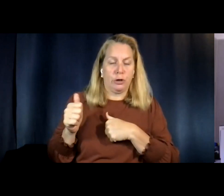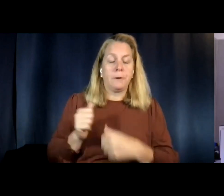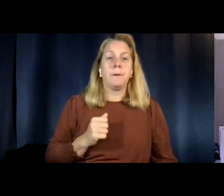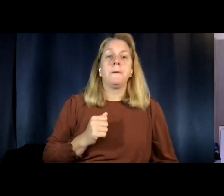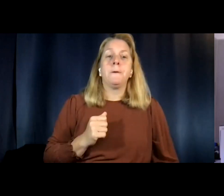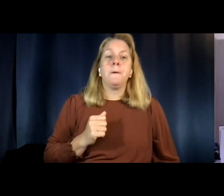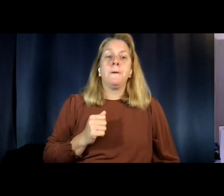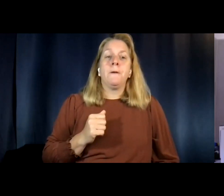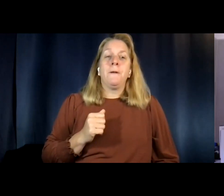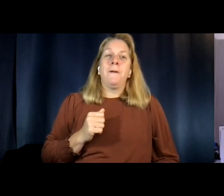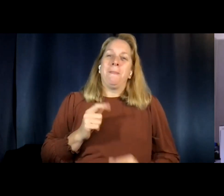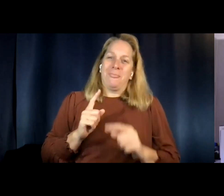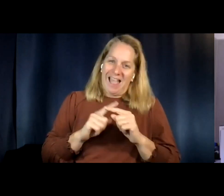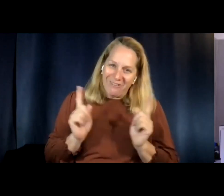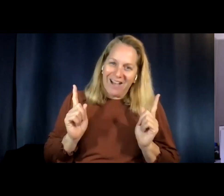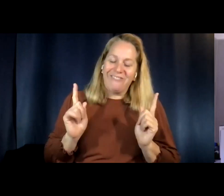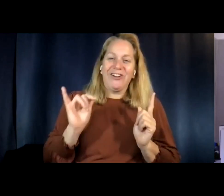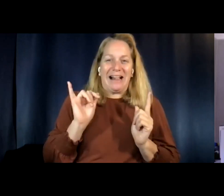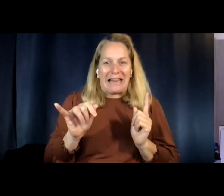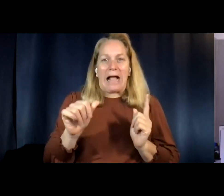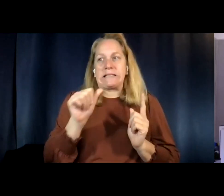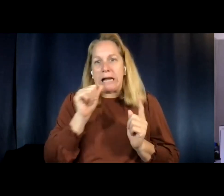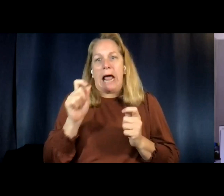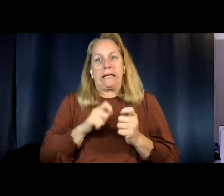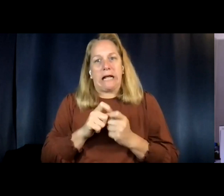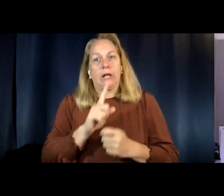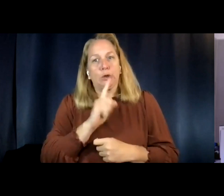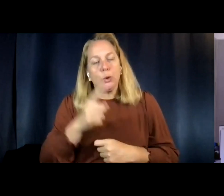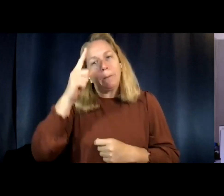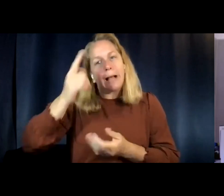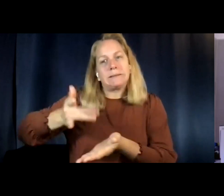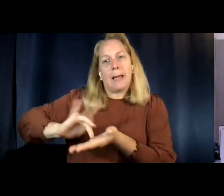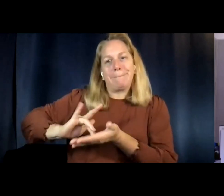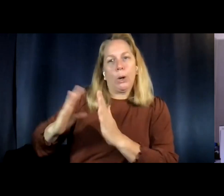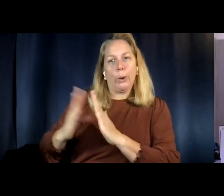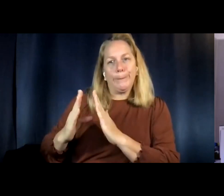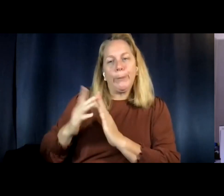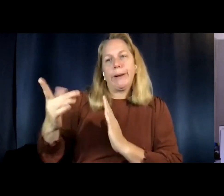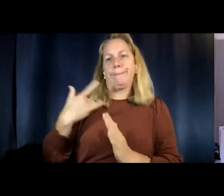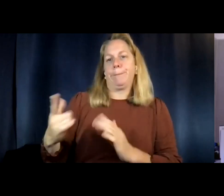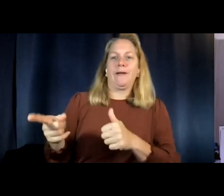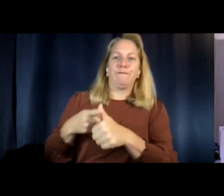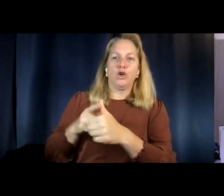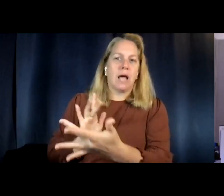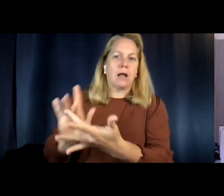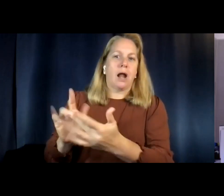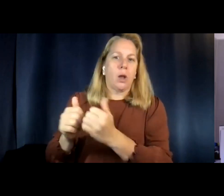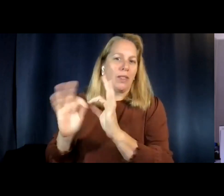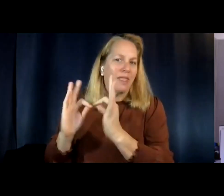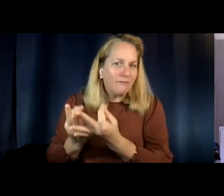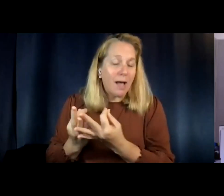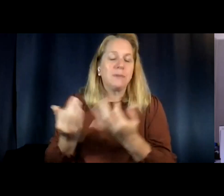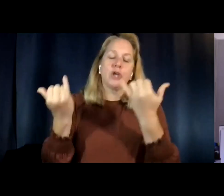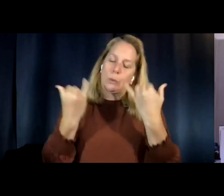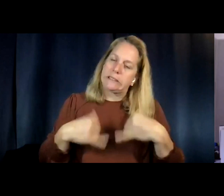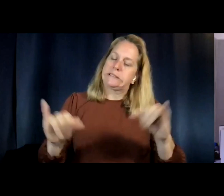However, that has not proven out to be so true because the medical community tends to have the first contact with families. And so we still have